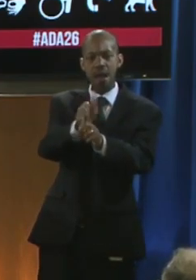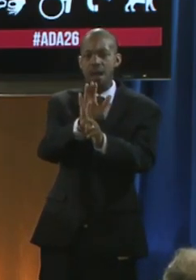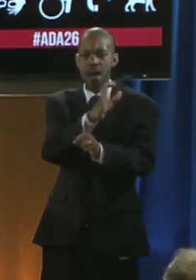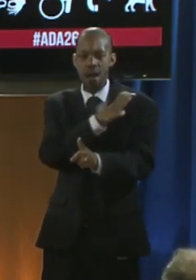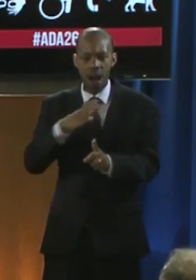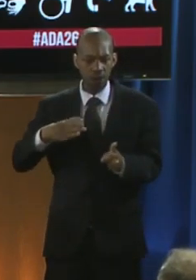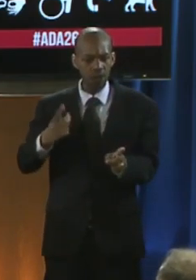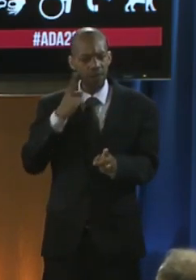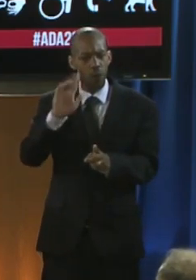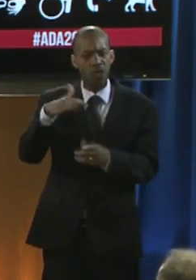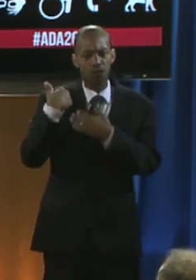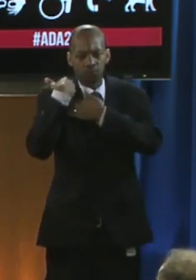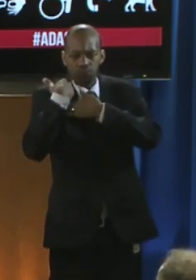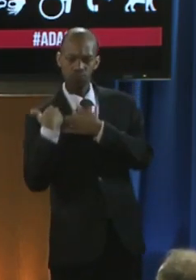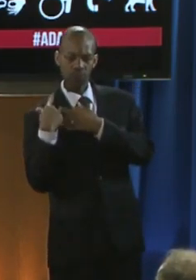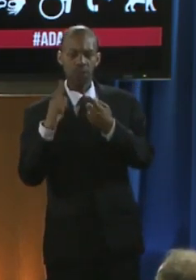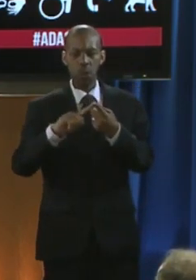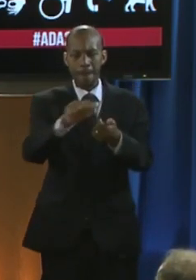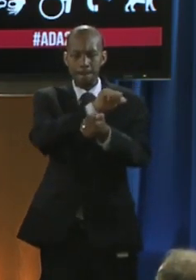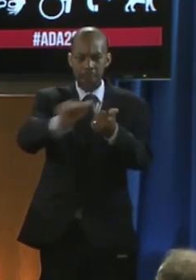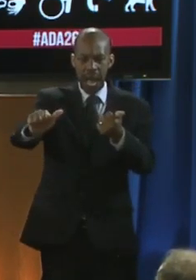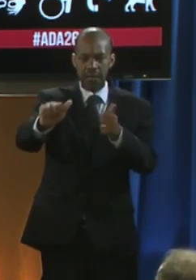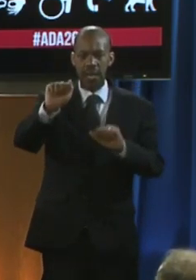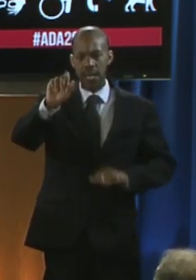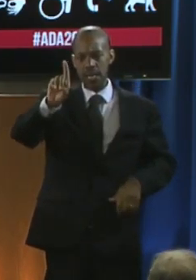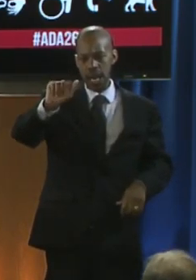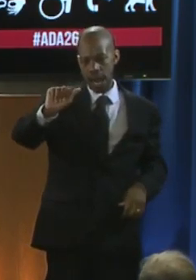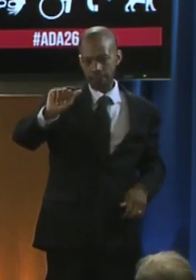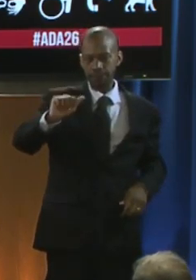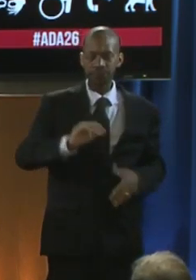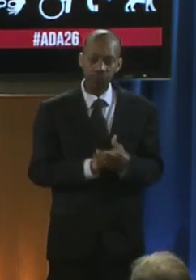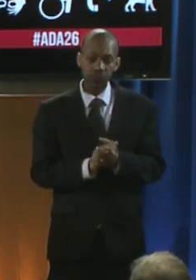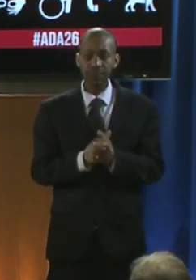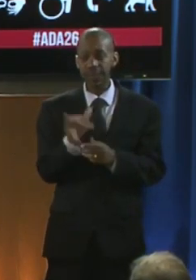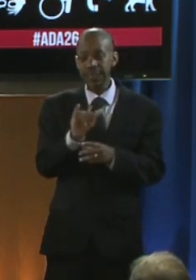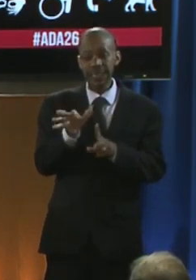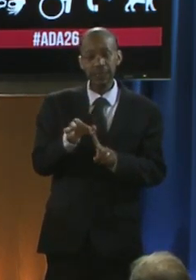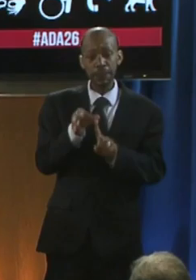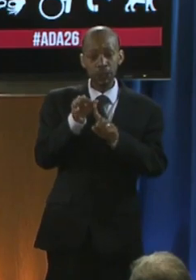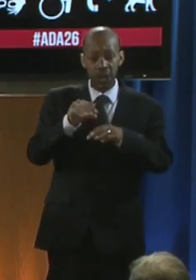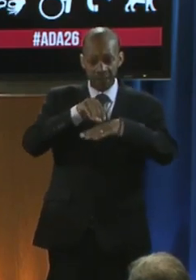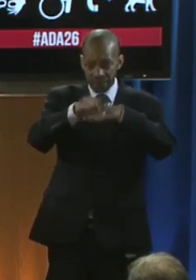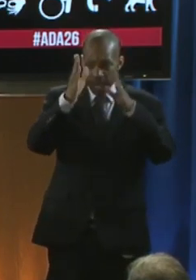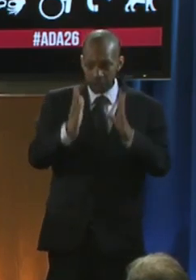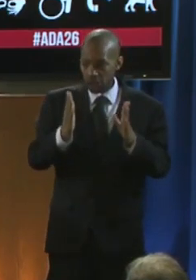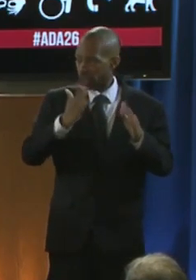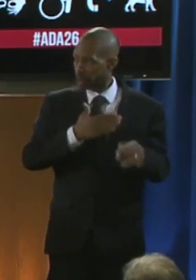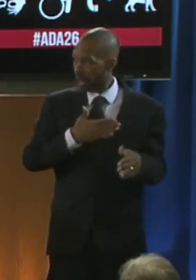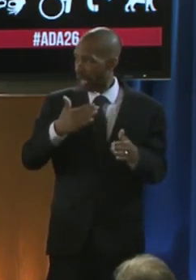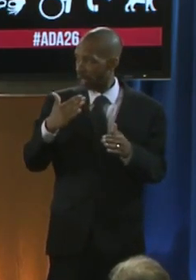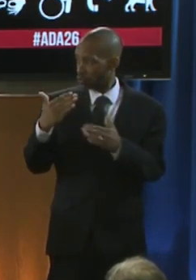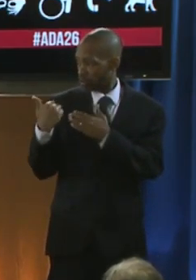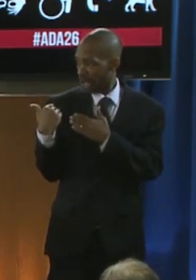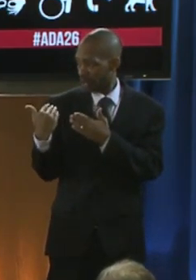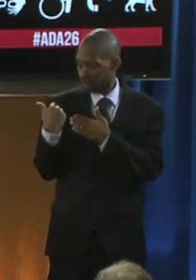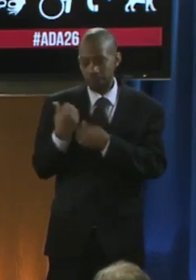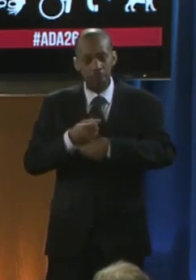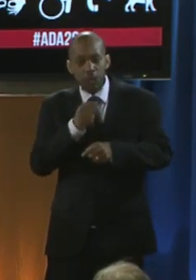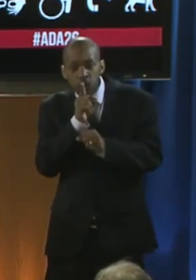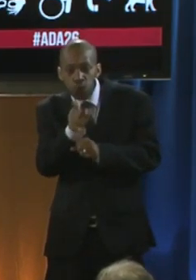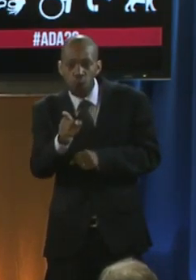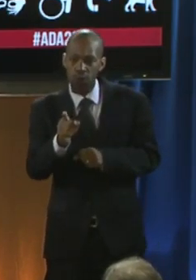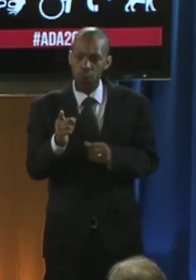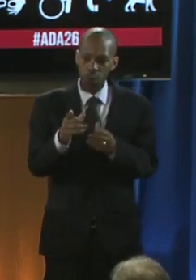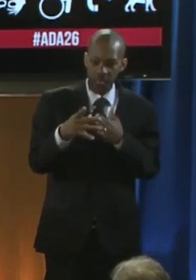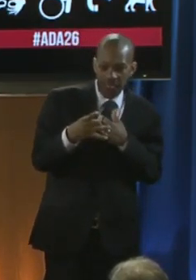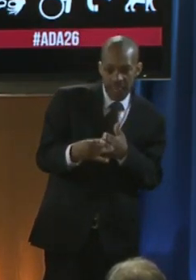their obligation to pass the ADA. As the Special Advisor, it is my responsibility to ensure that we